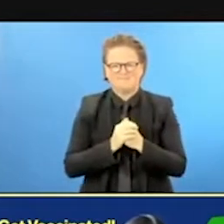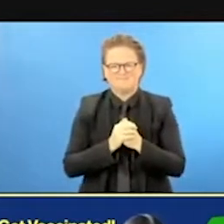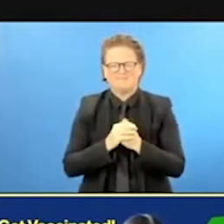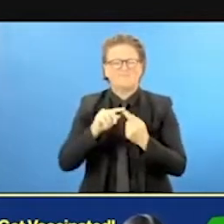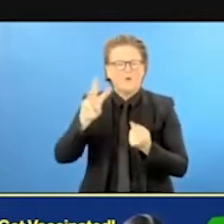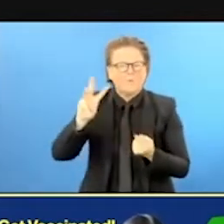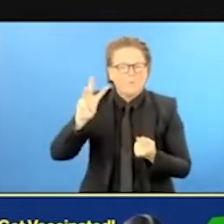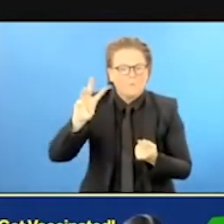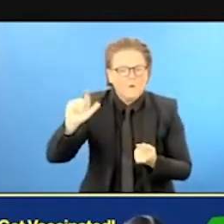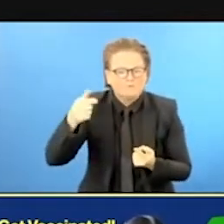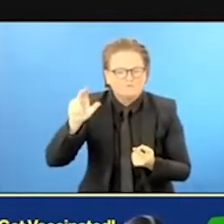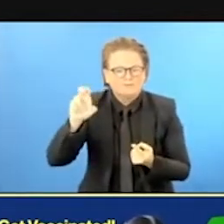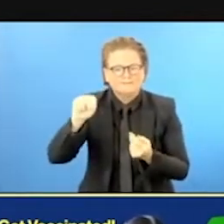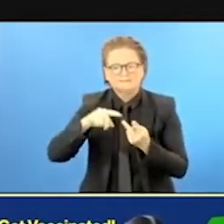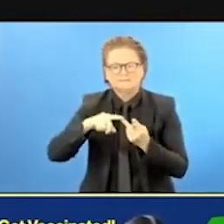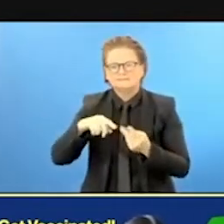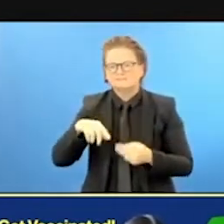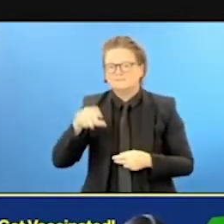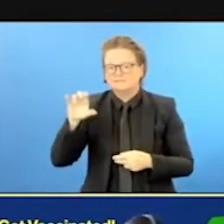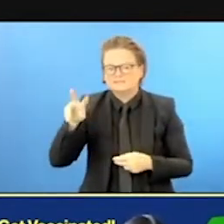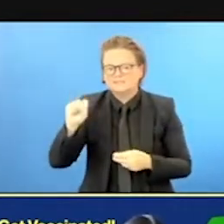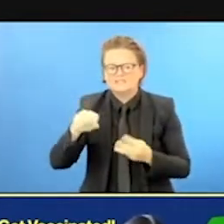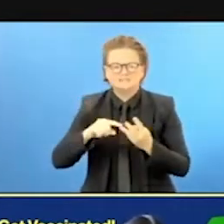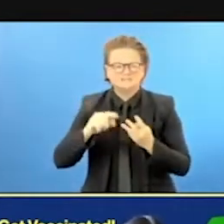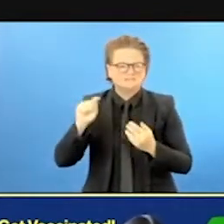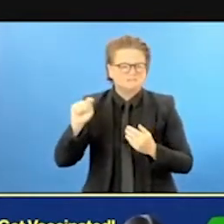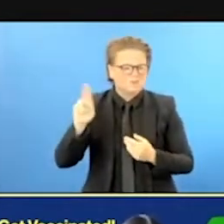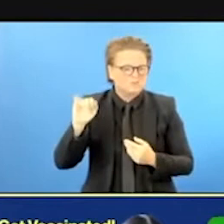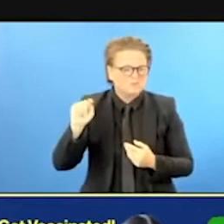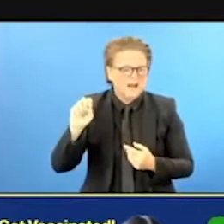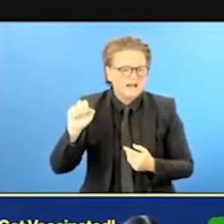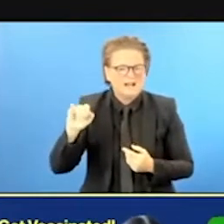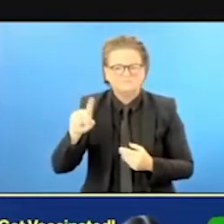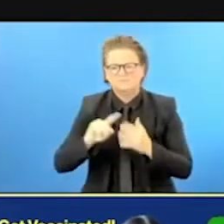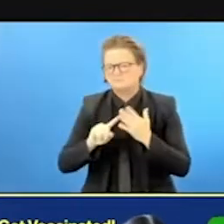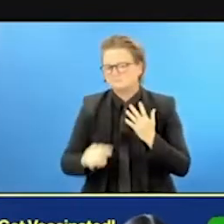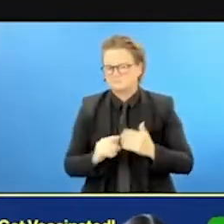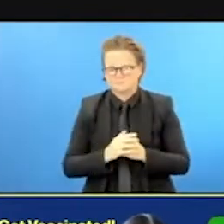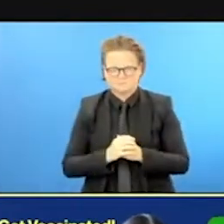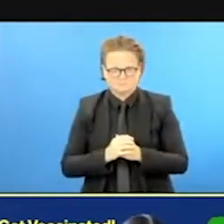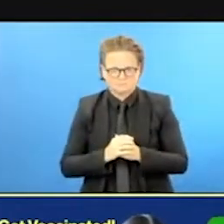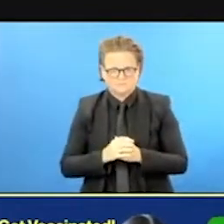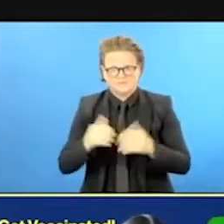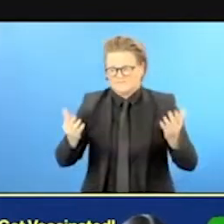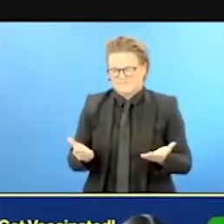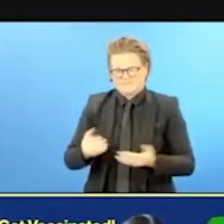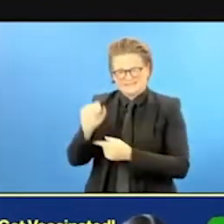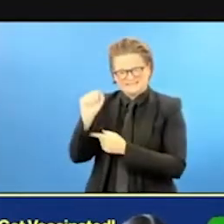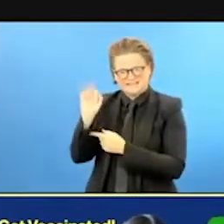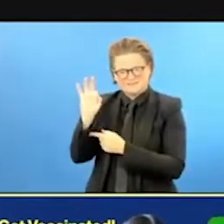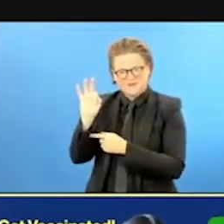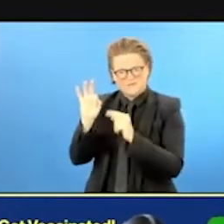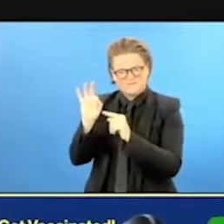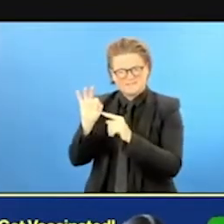capacity to vaccinate up to 17,000 people a day. We are not at that capacity because we are not getting that type of